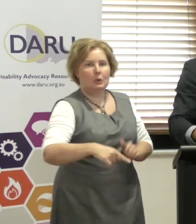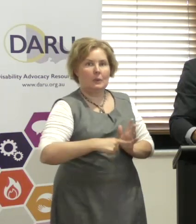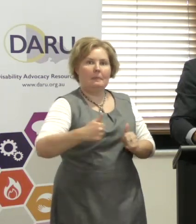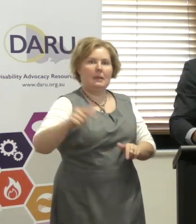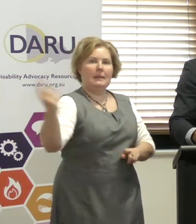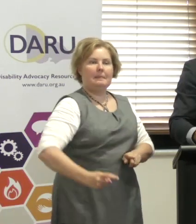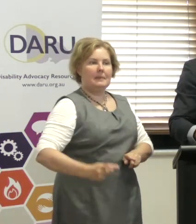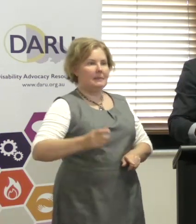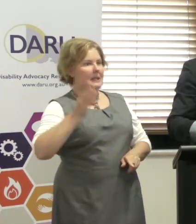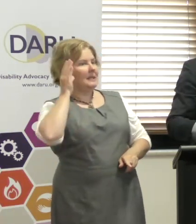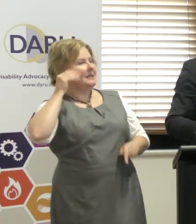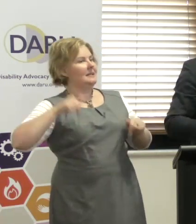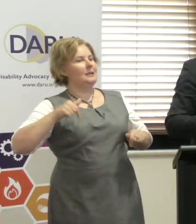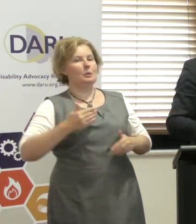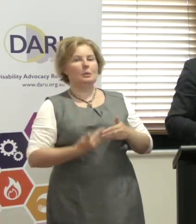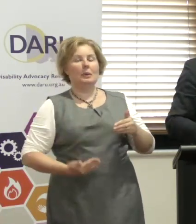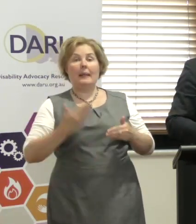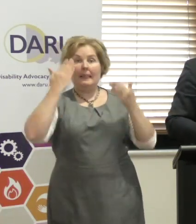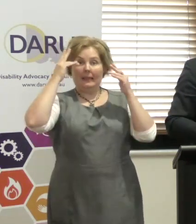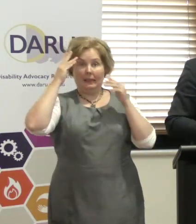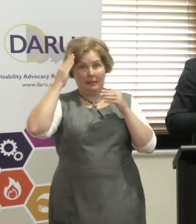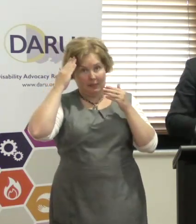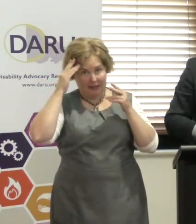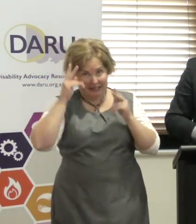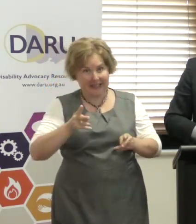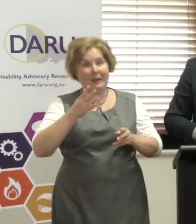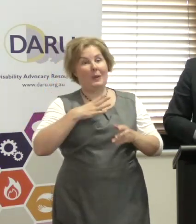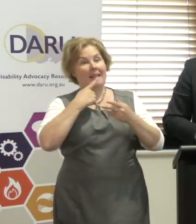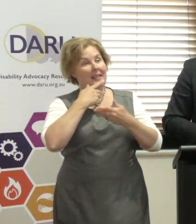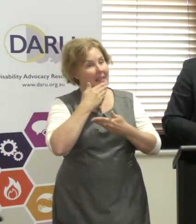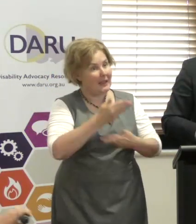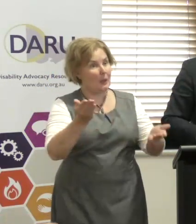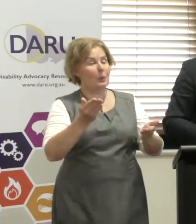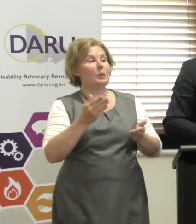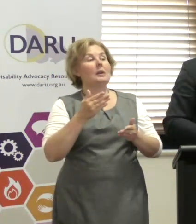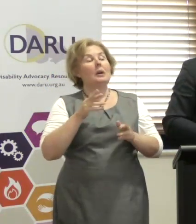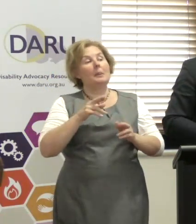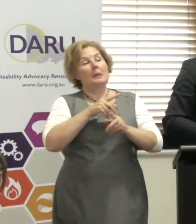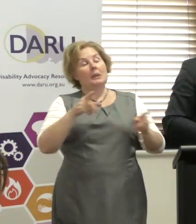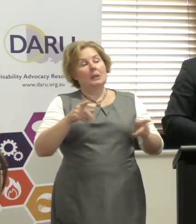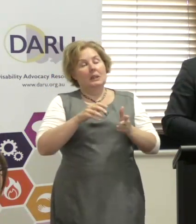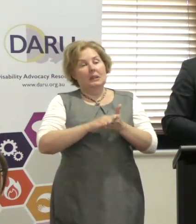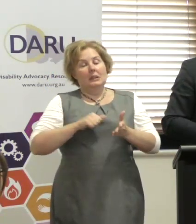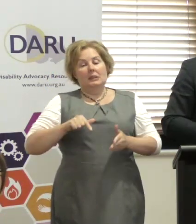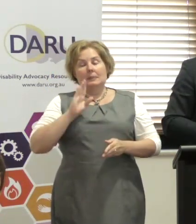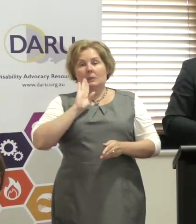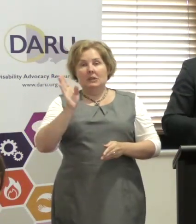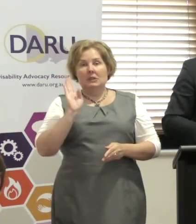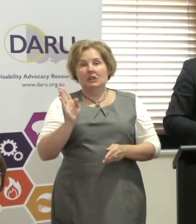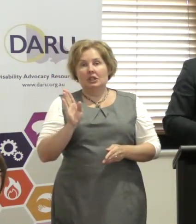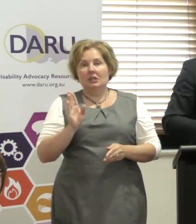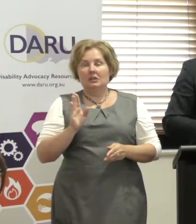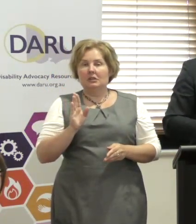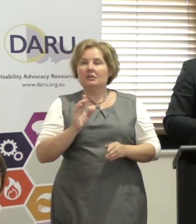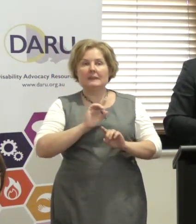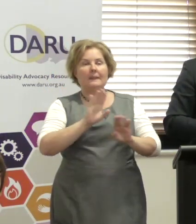thank you again. I hope that you take this presentation and go